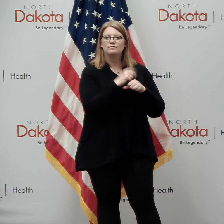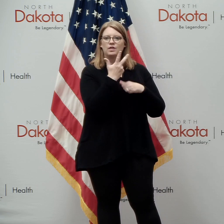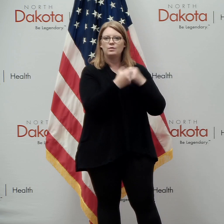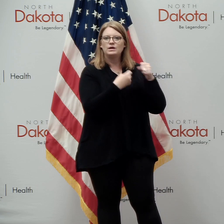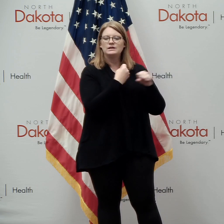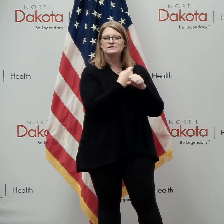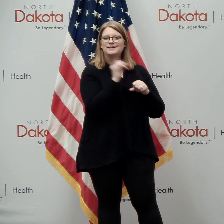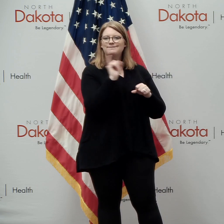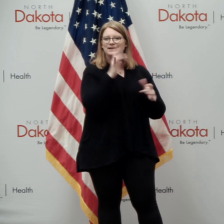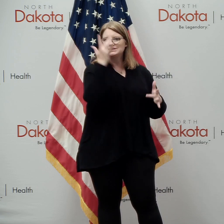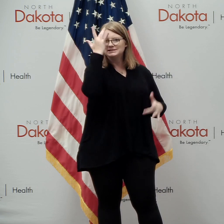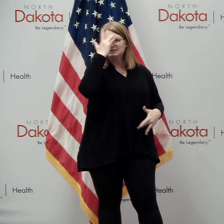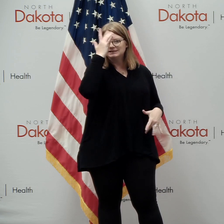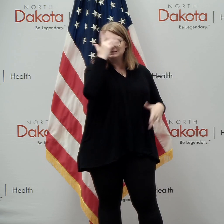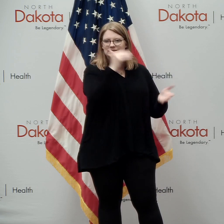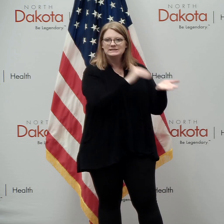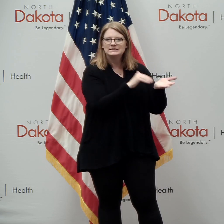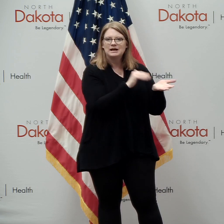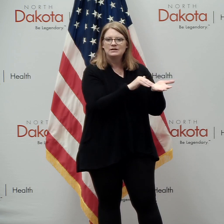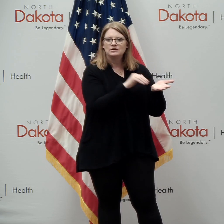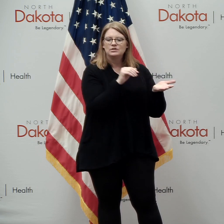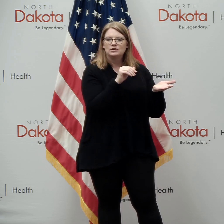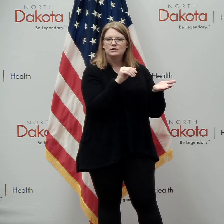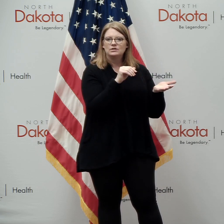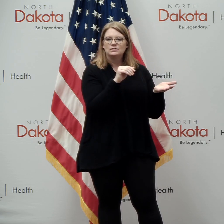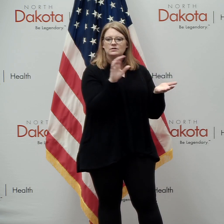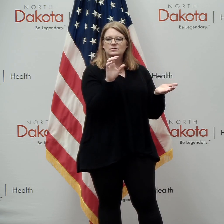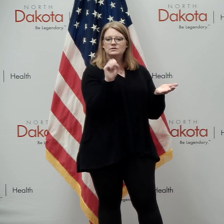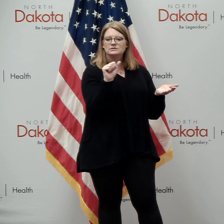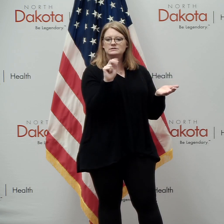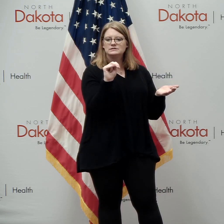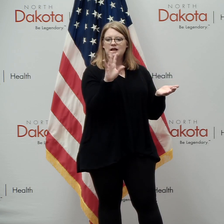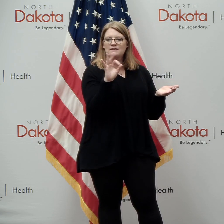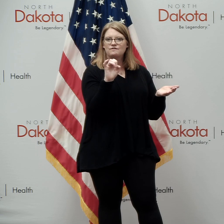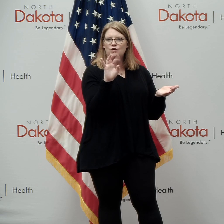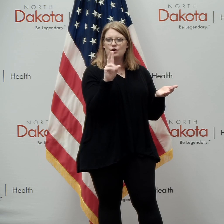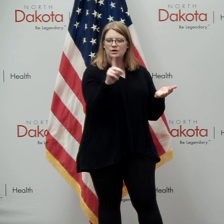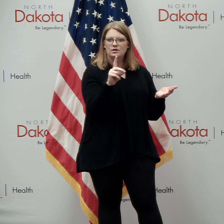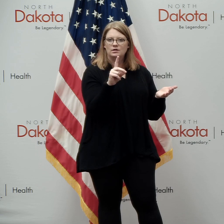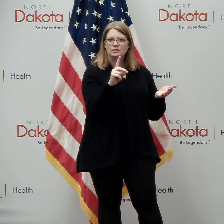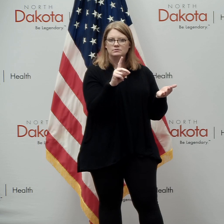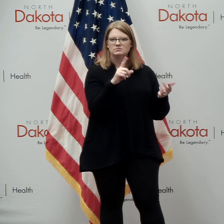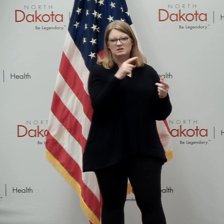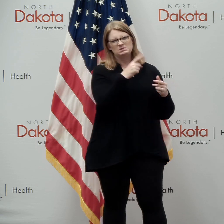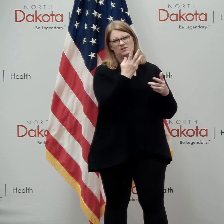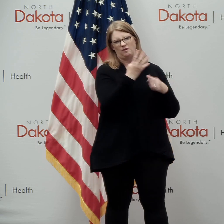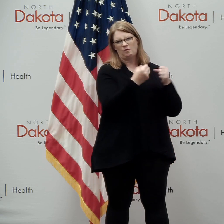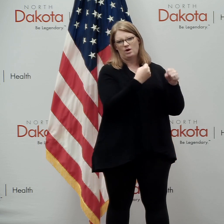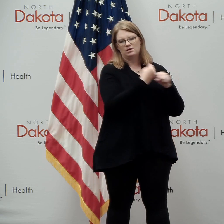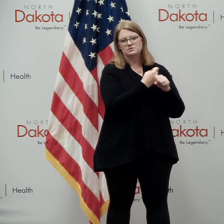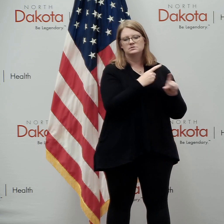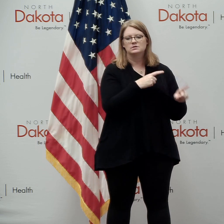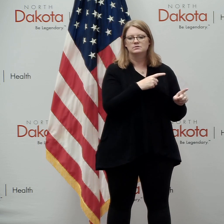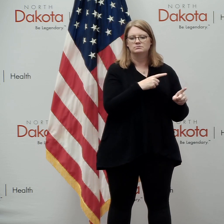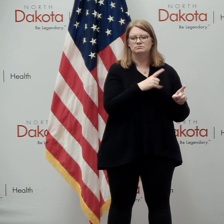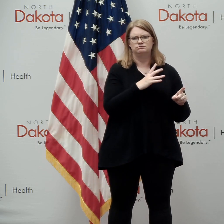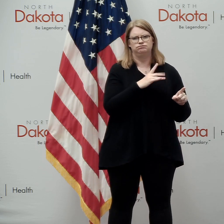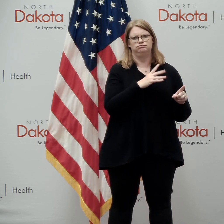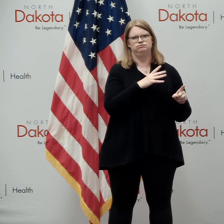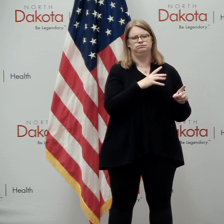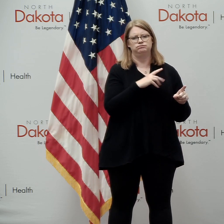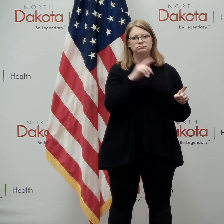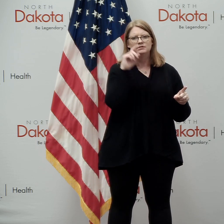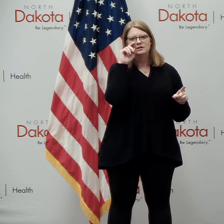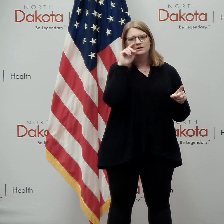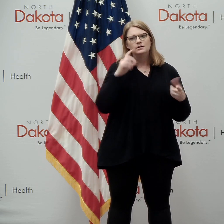as an infectious disease physician at Sanford Health, for 4 years there. So anyway, he's got some fantastic